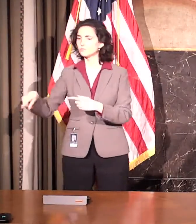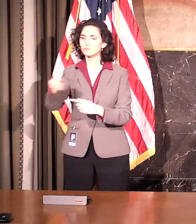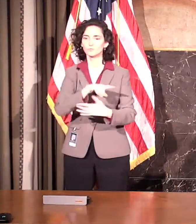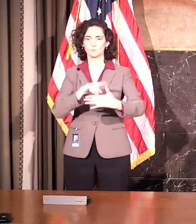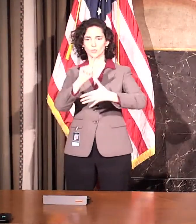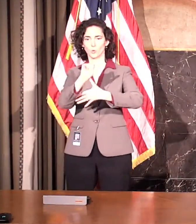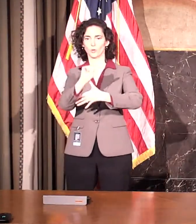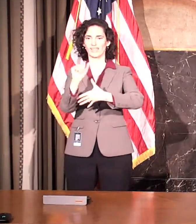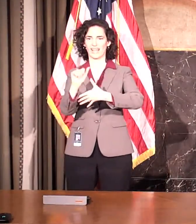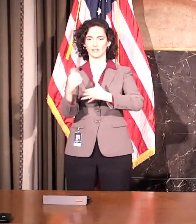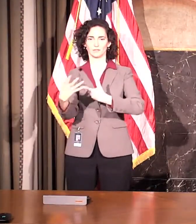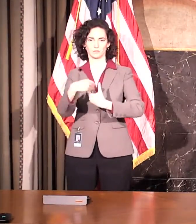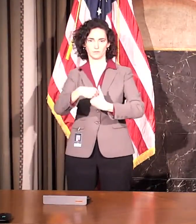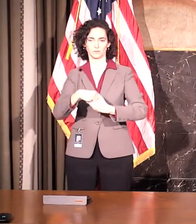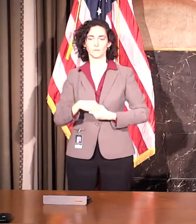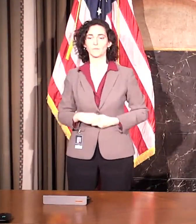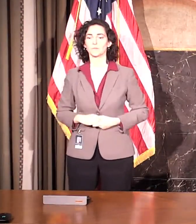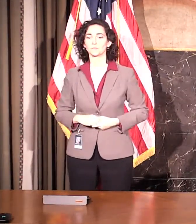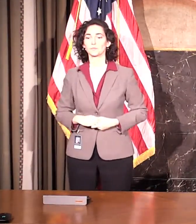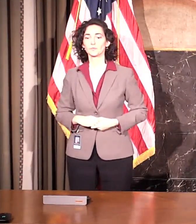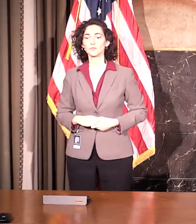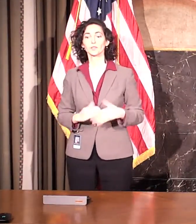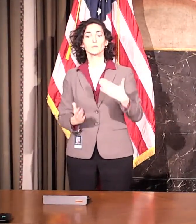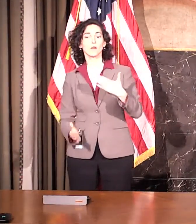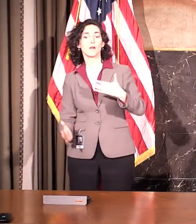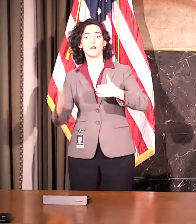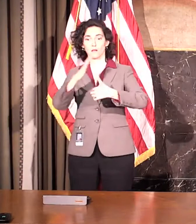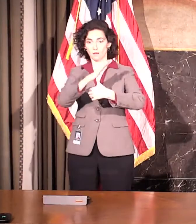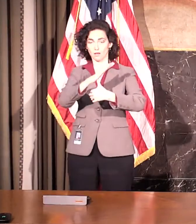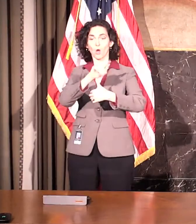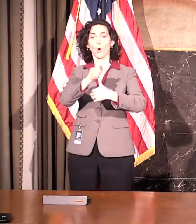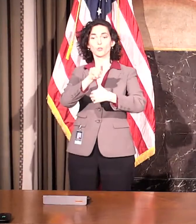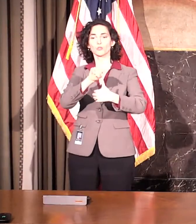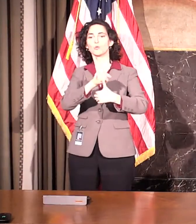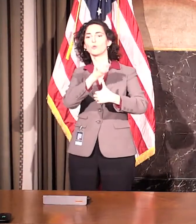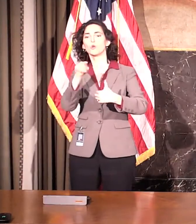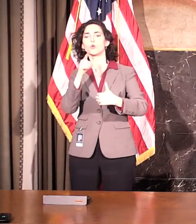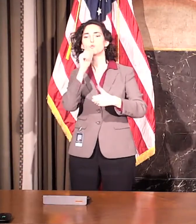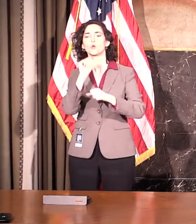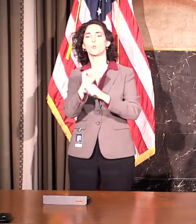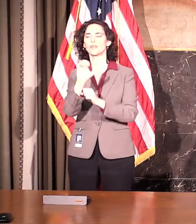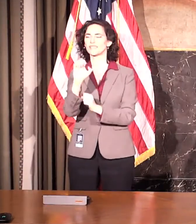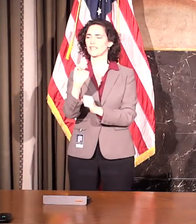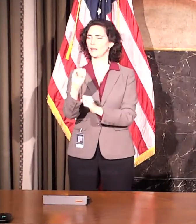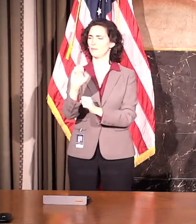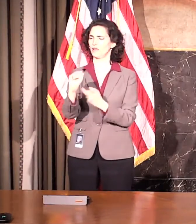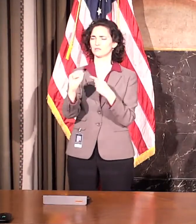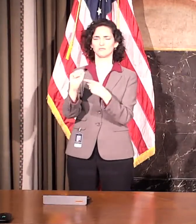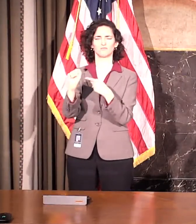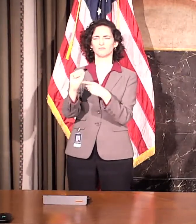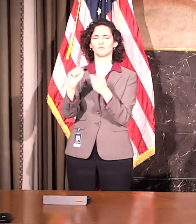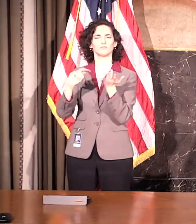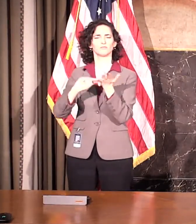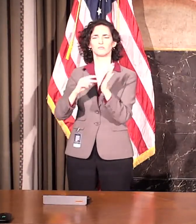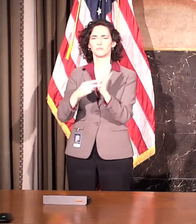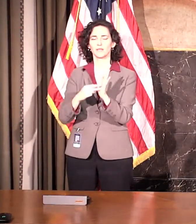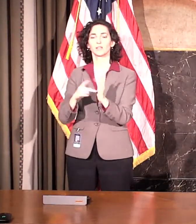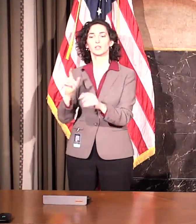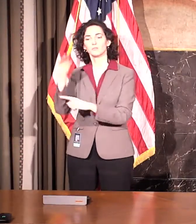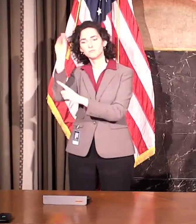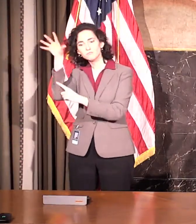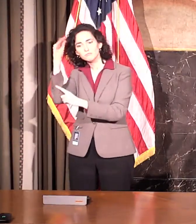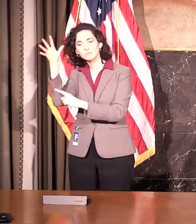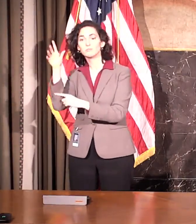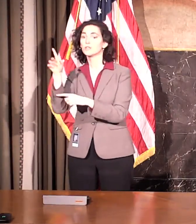But this order priority also includes EMS workers, and EMS workers includes people who work at fire departments who